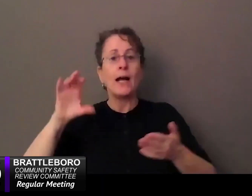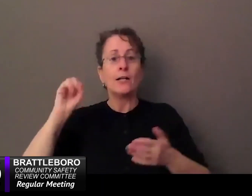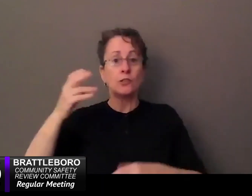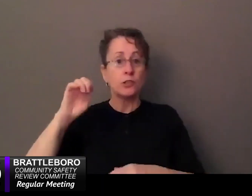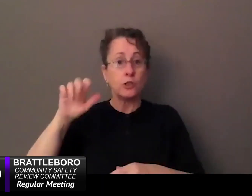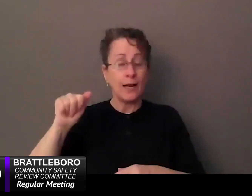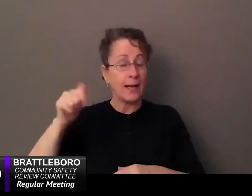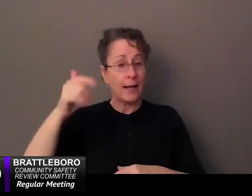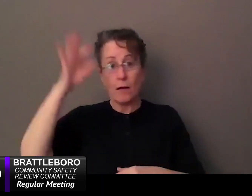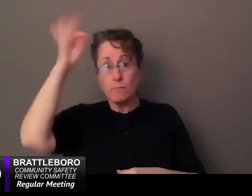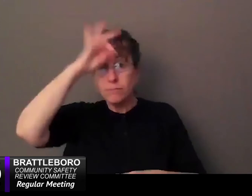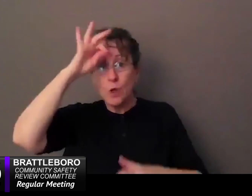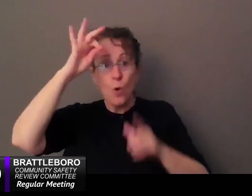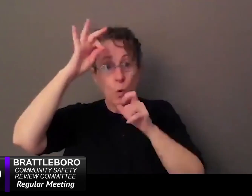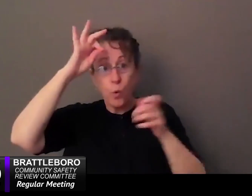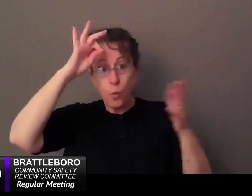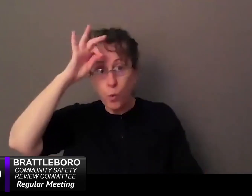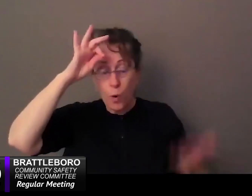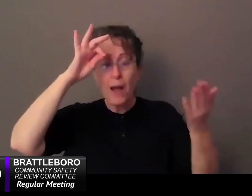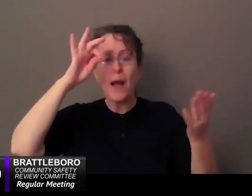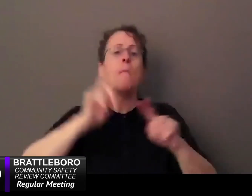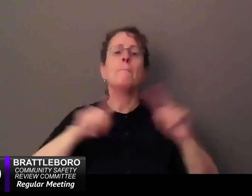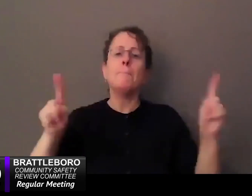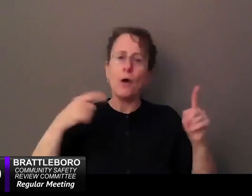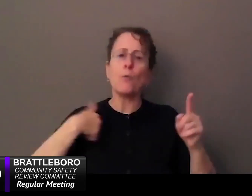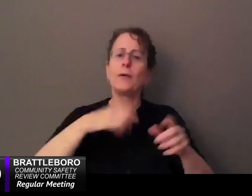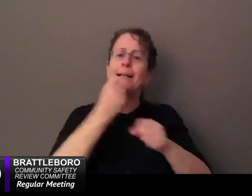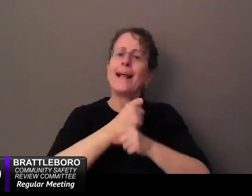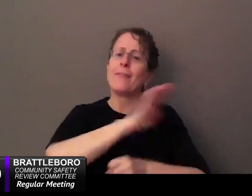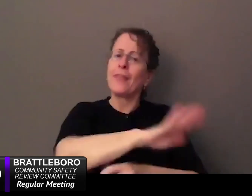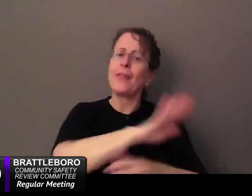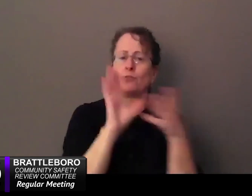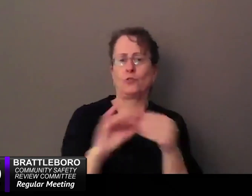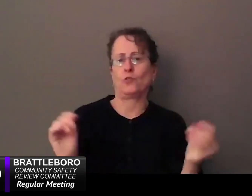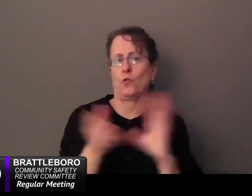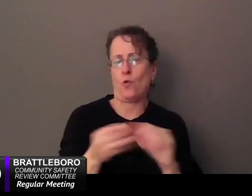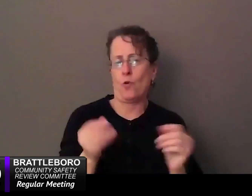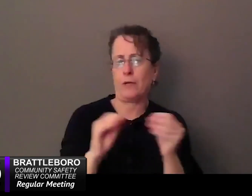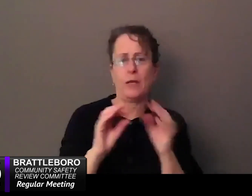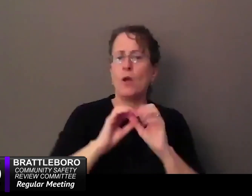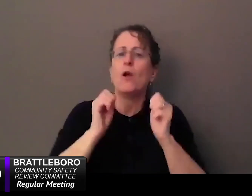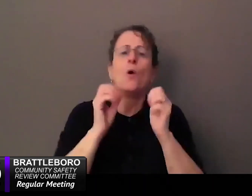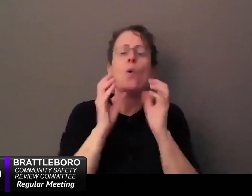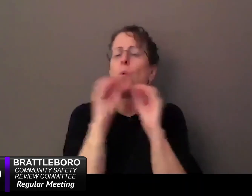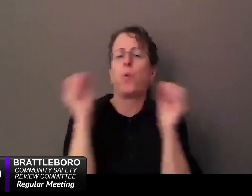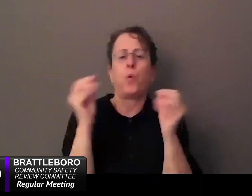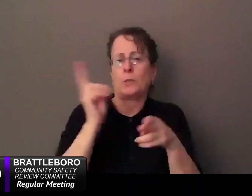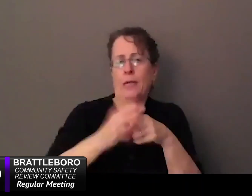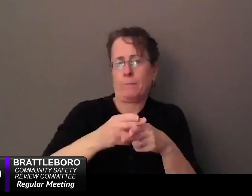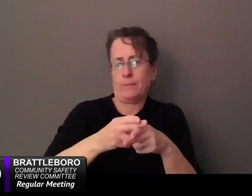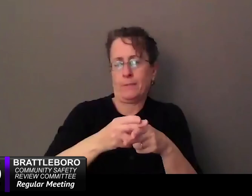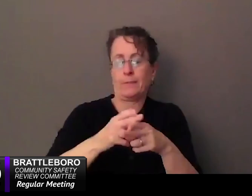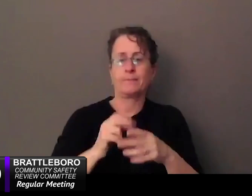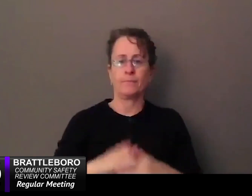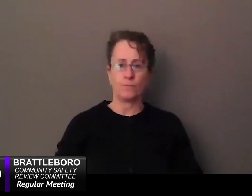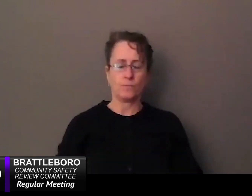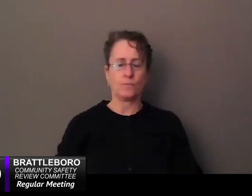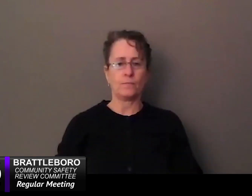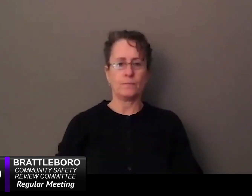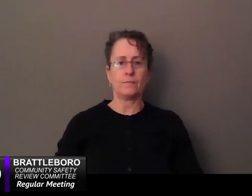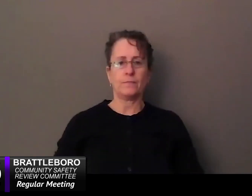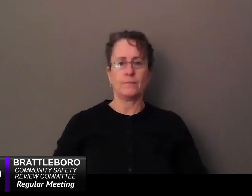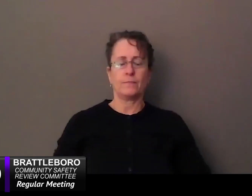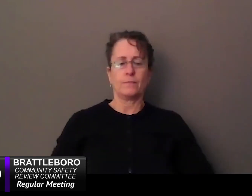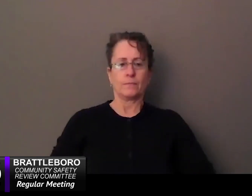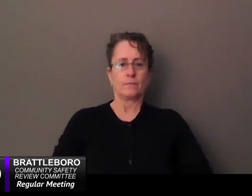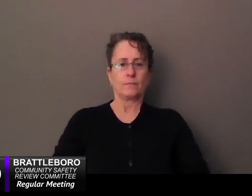to in that, but I love your question and I love, you know, your offering ultimately. We also have some things I